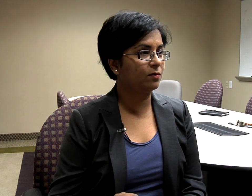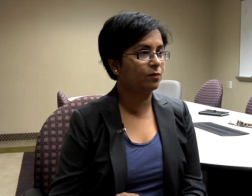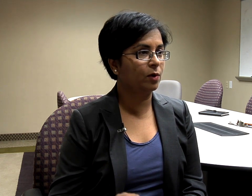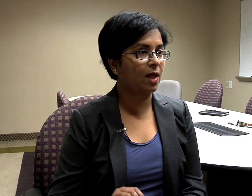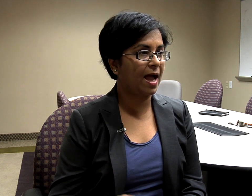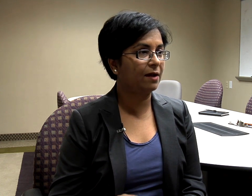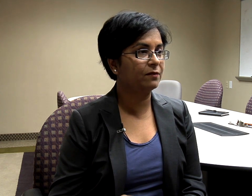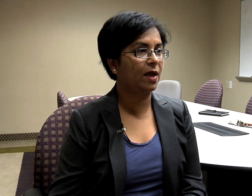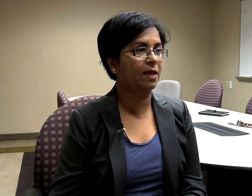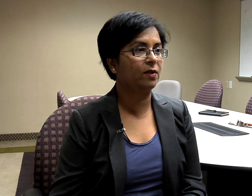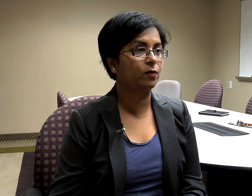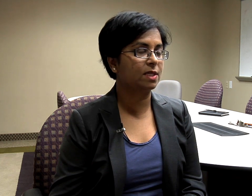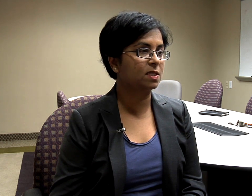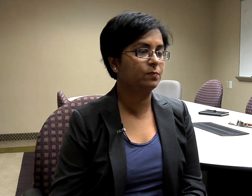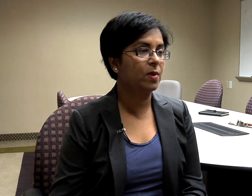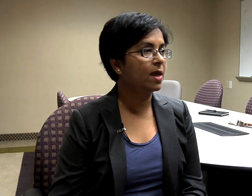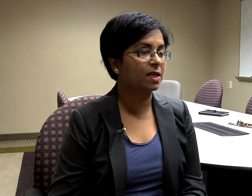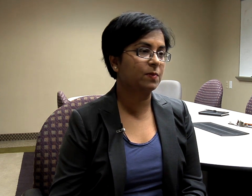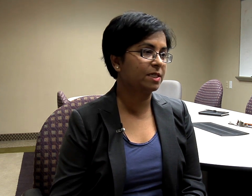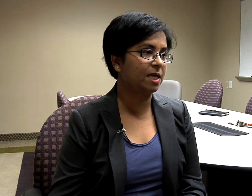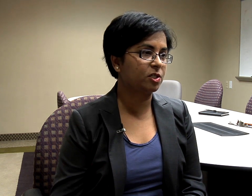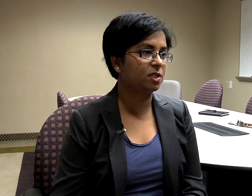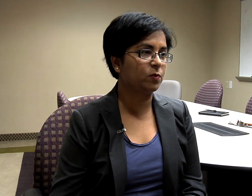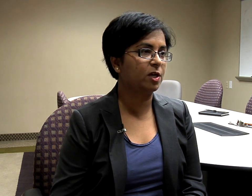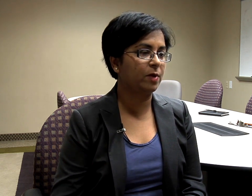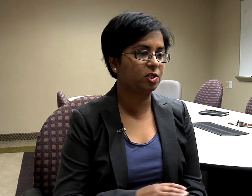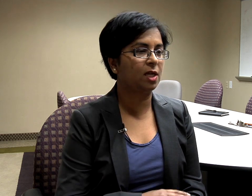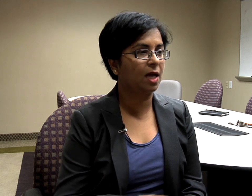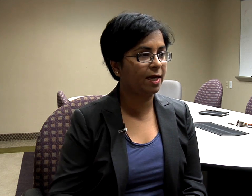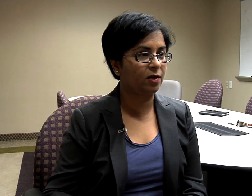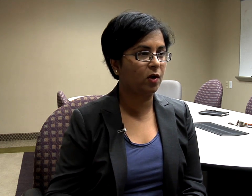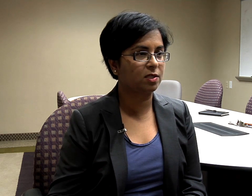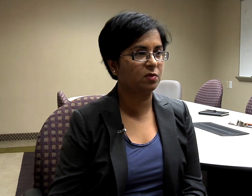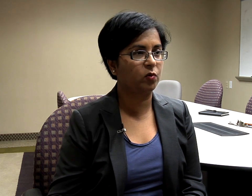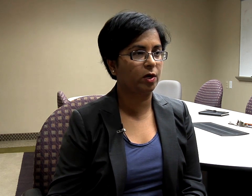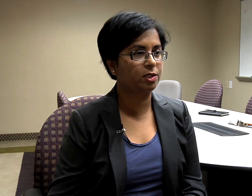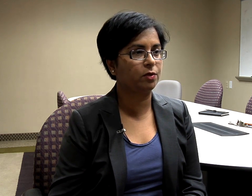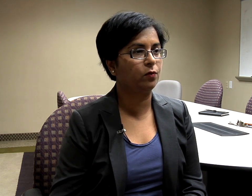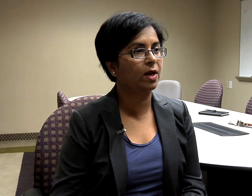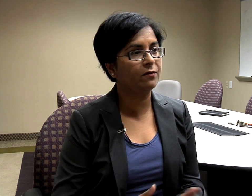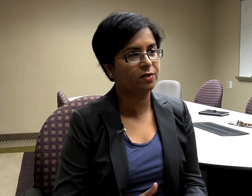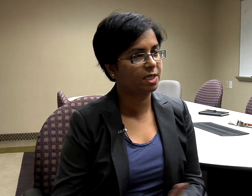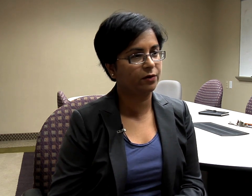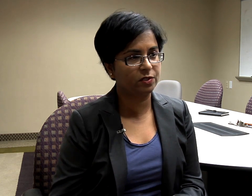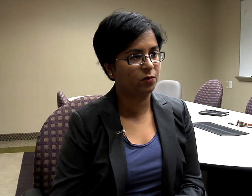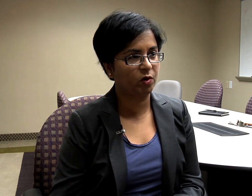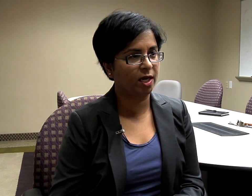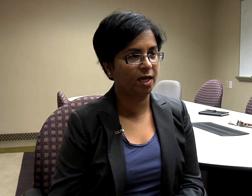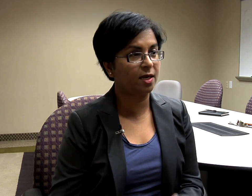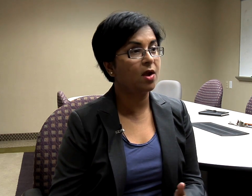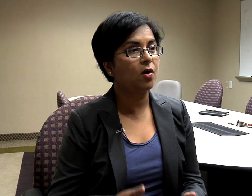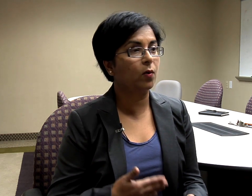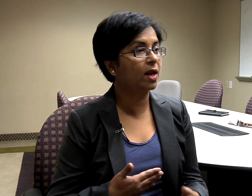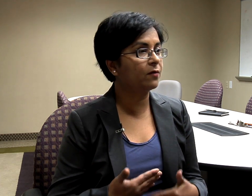will have. And those expectations pretty much align across the board to whatever skills you bring in or whatever